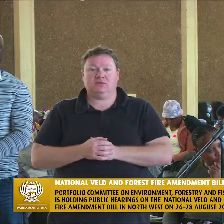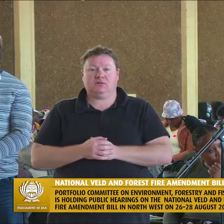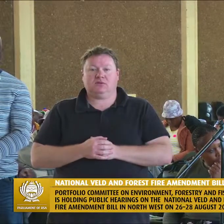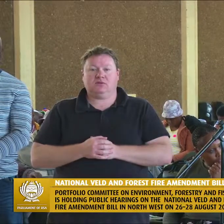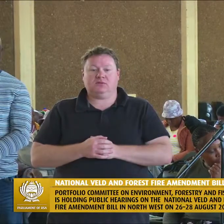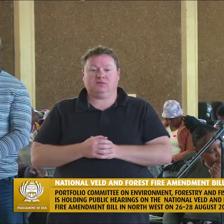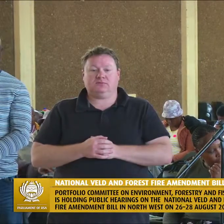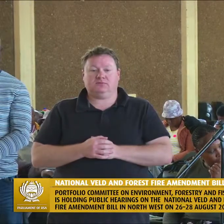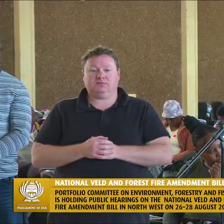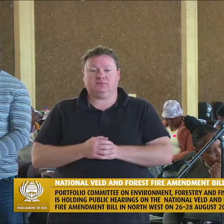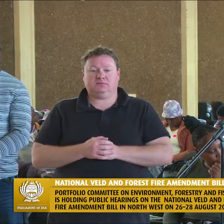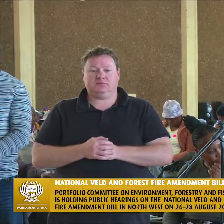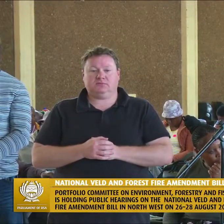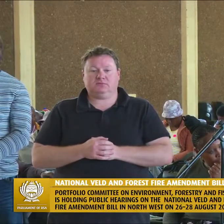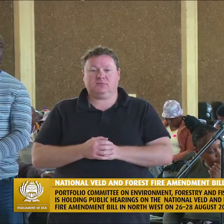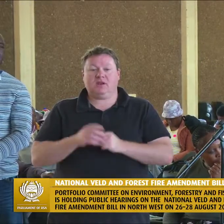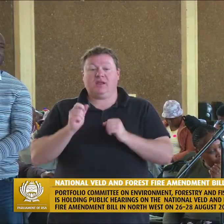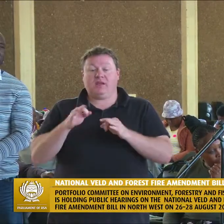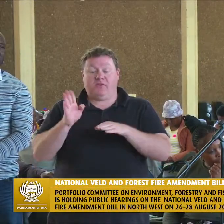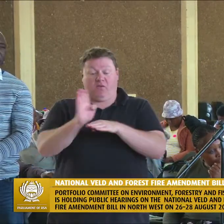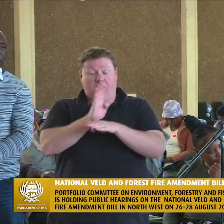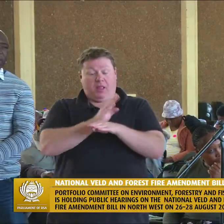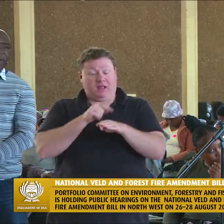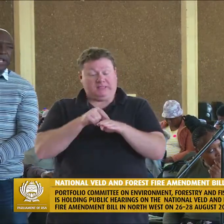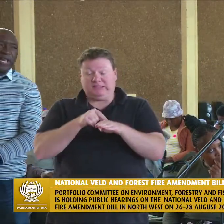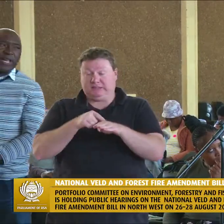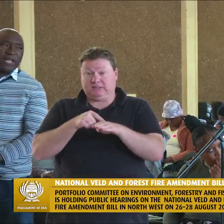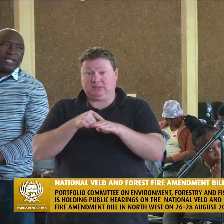if we if we will pass this bill